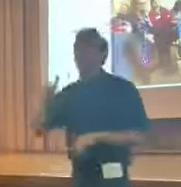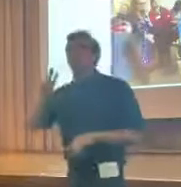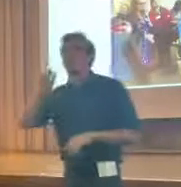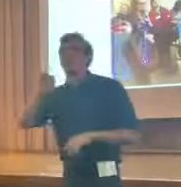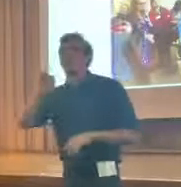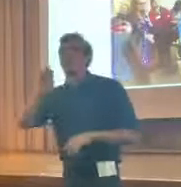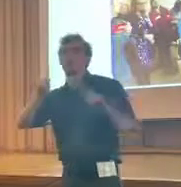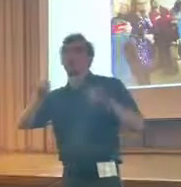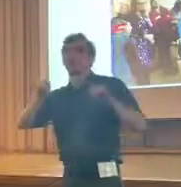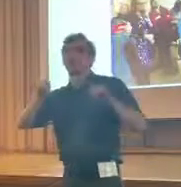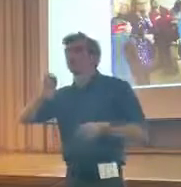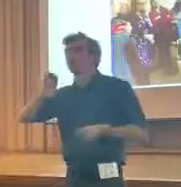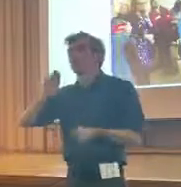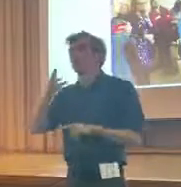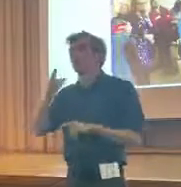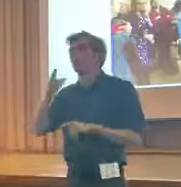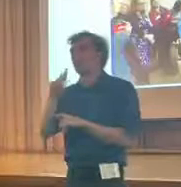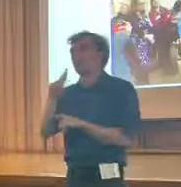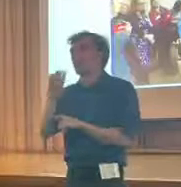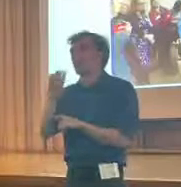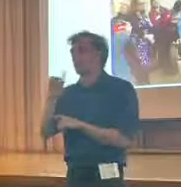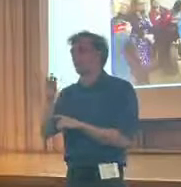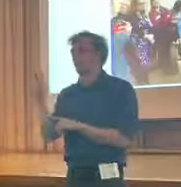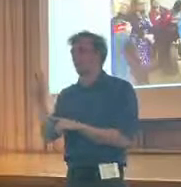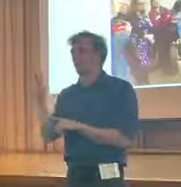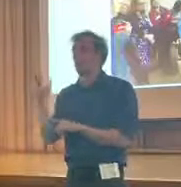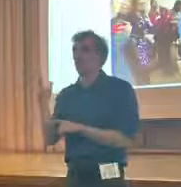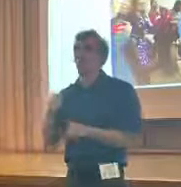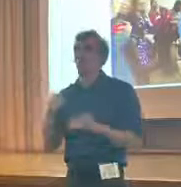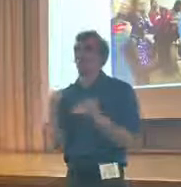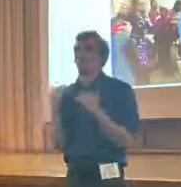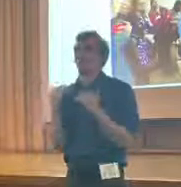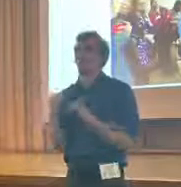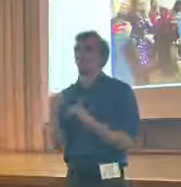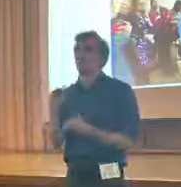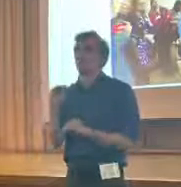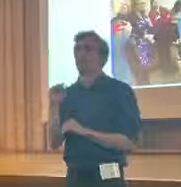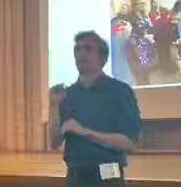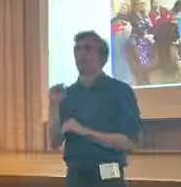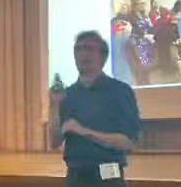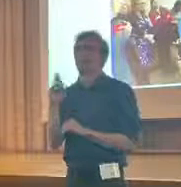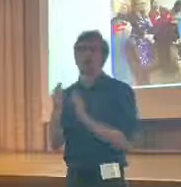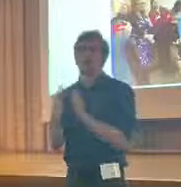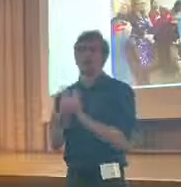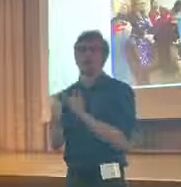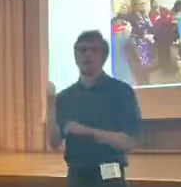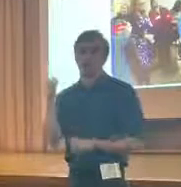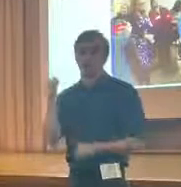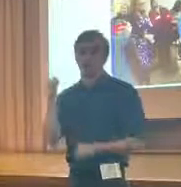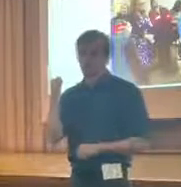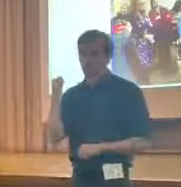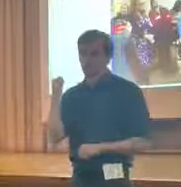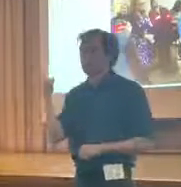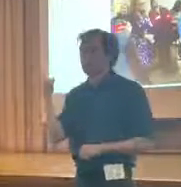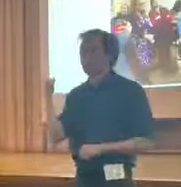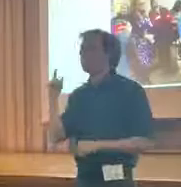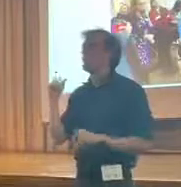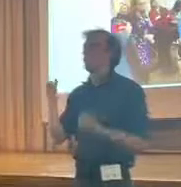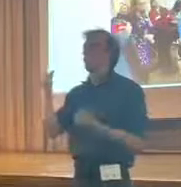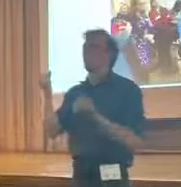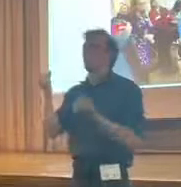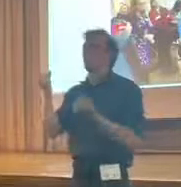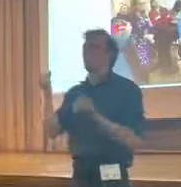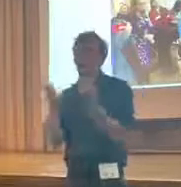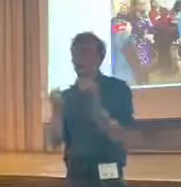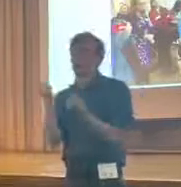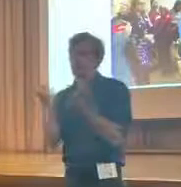motor skills. He is in a wheelchair. He was in a car accident summer after his senior